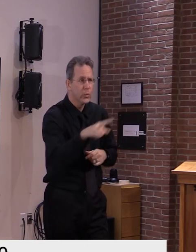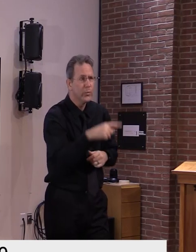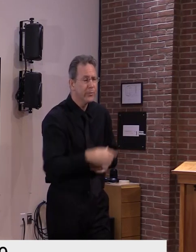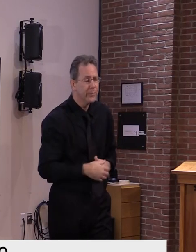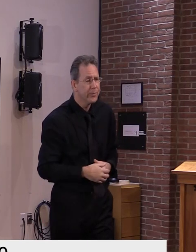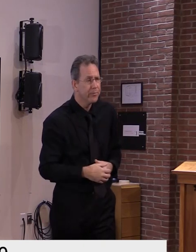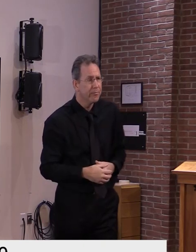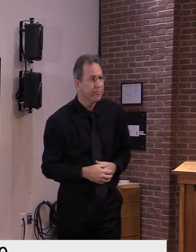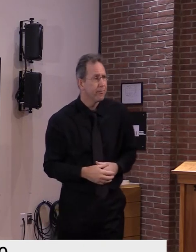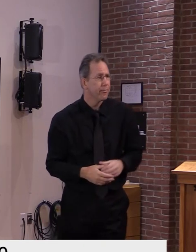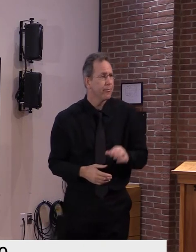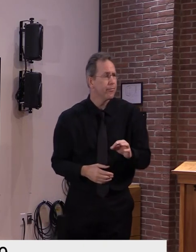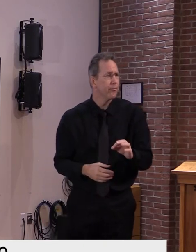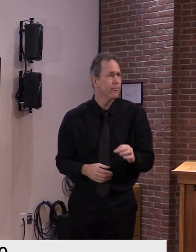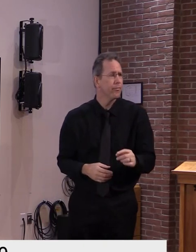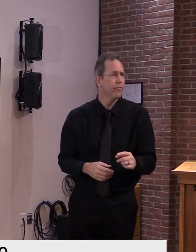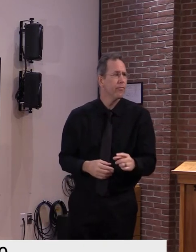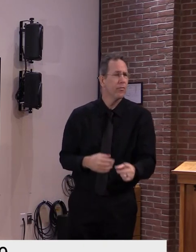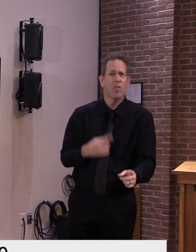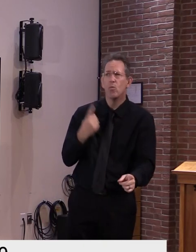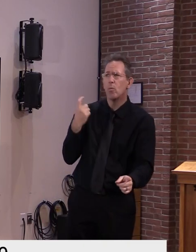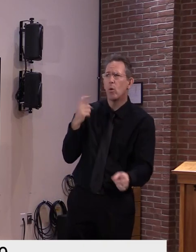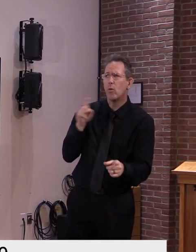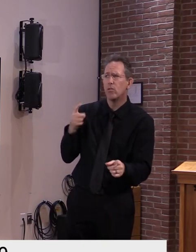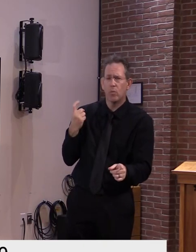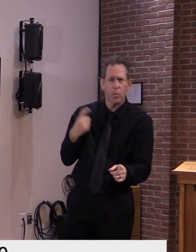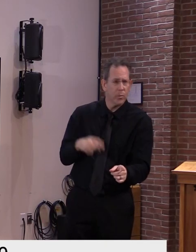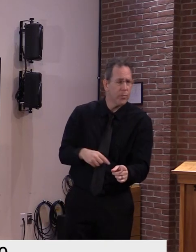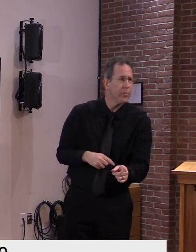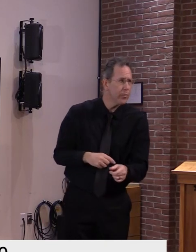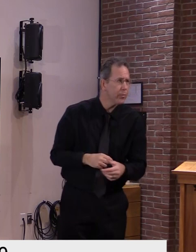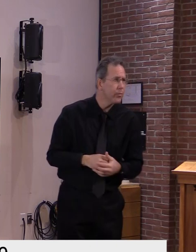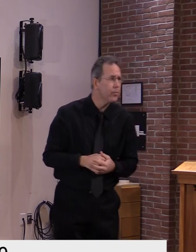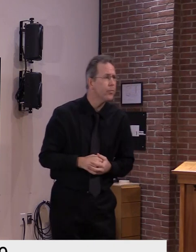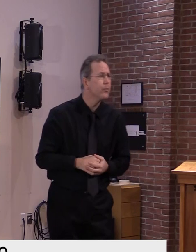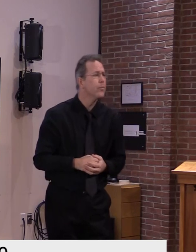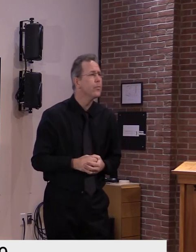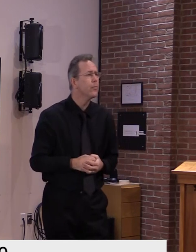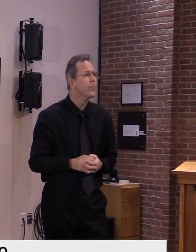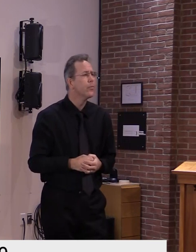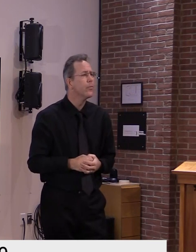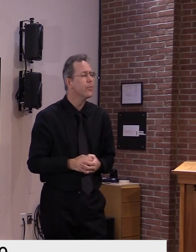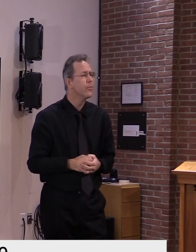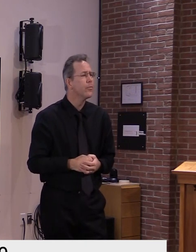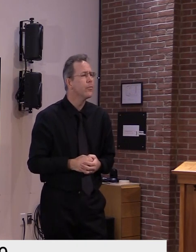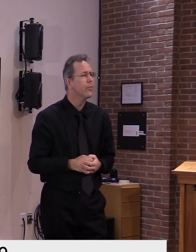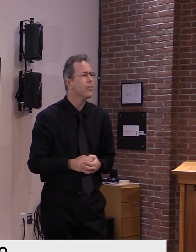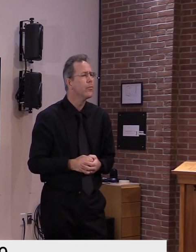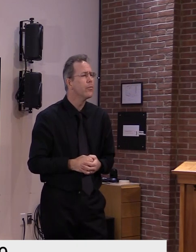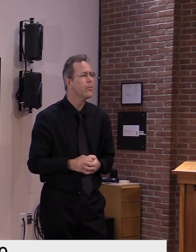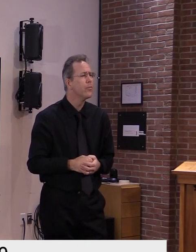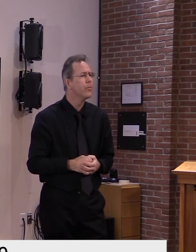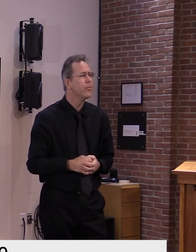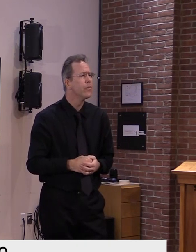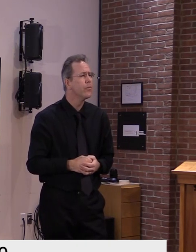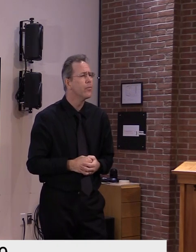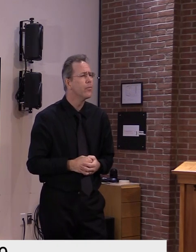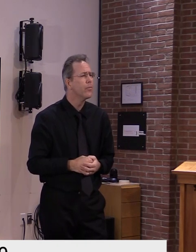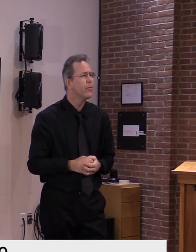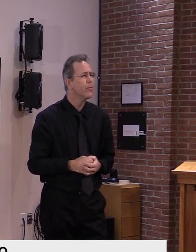just the person who's a positive is sharing their contact list from their cell phone. I